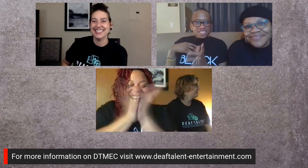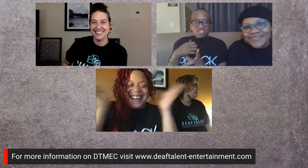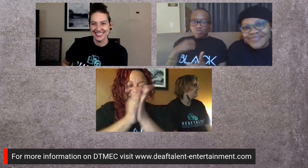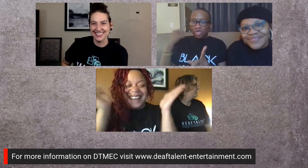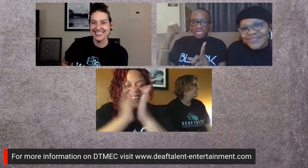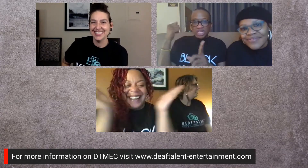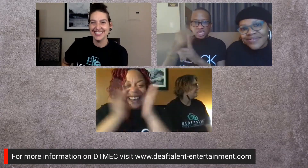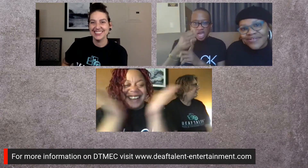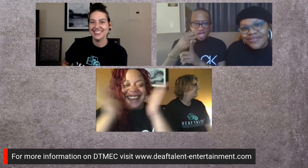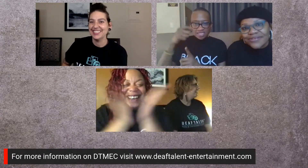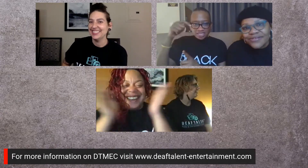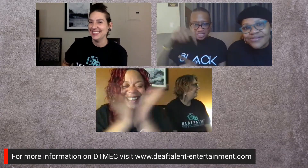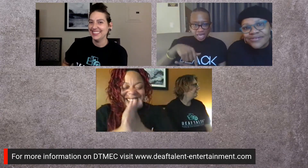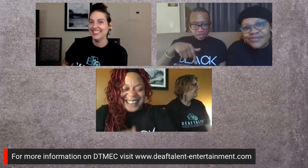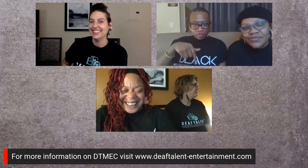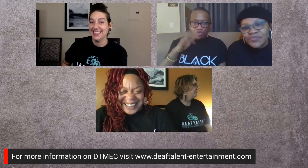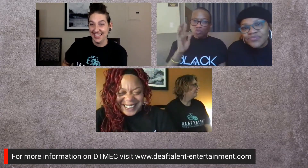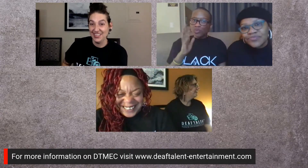crappy.